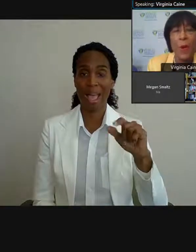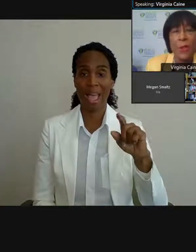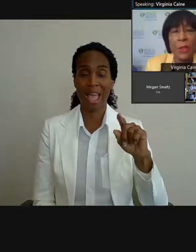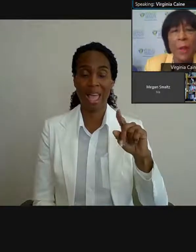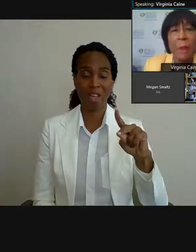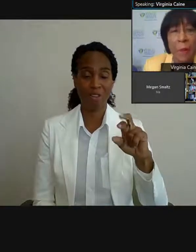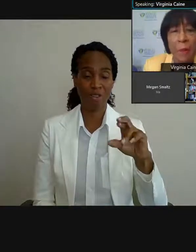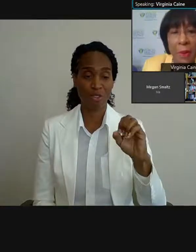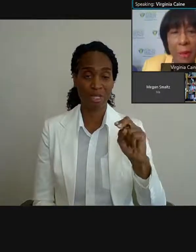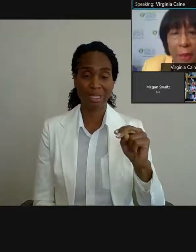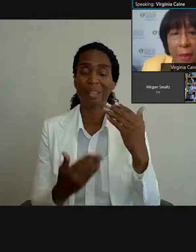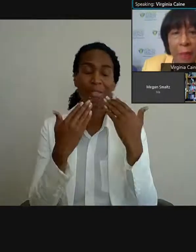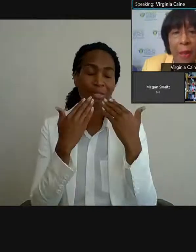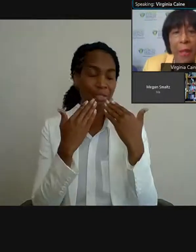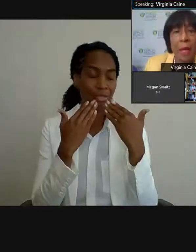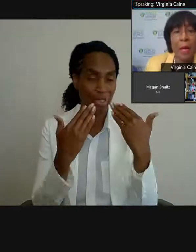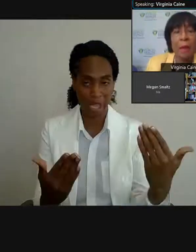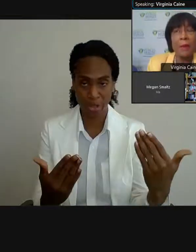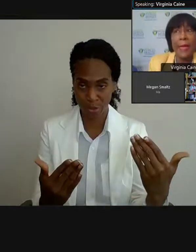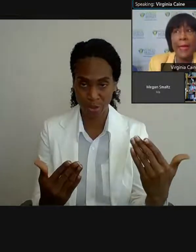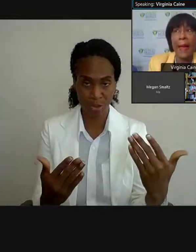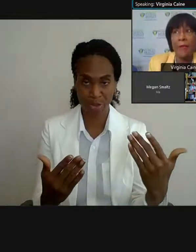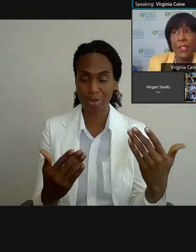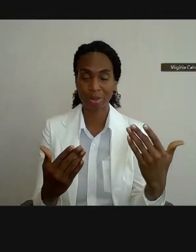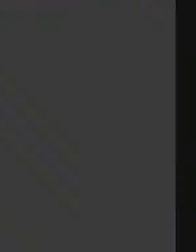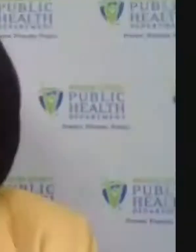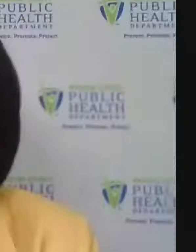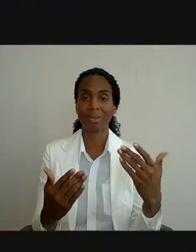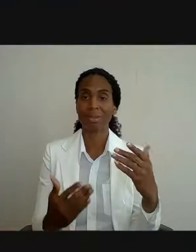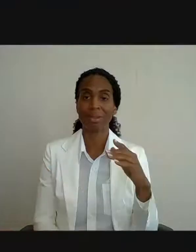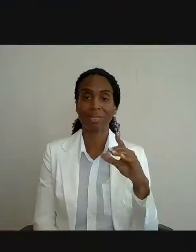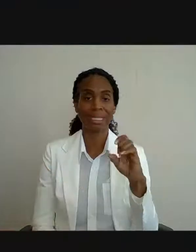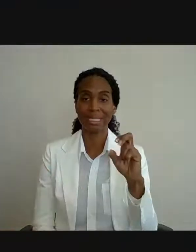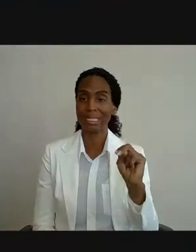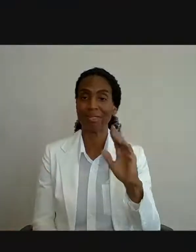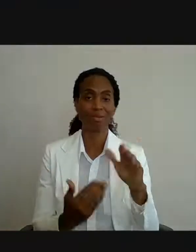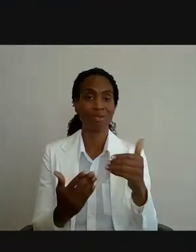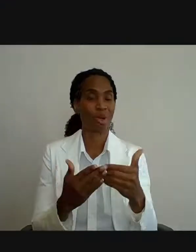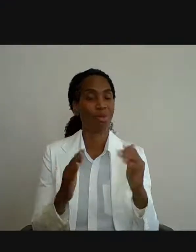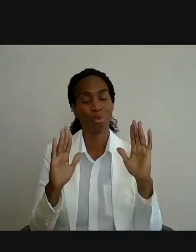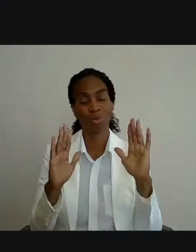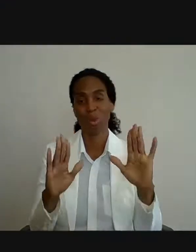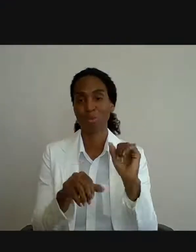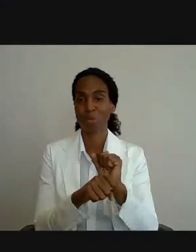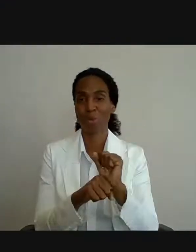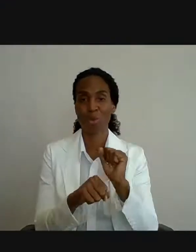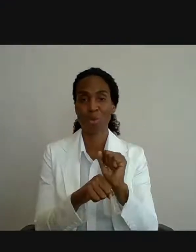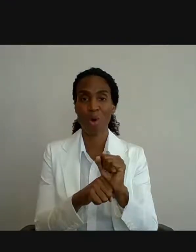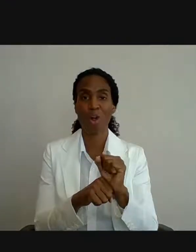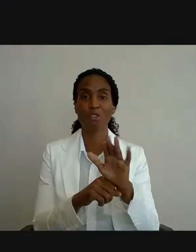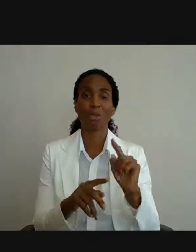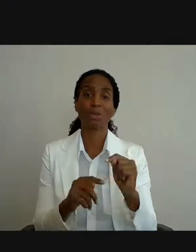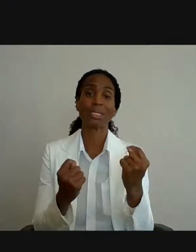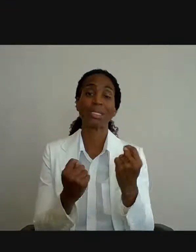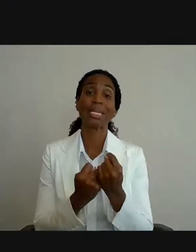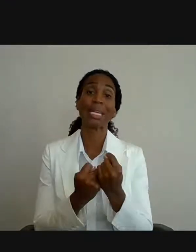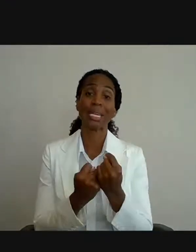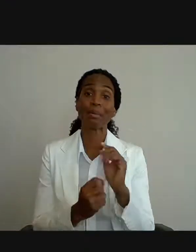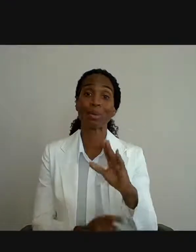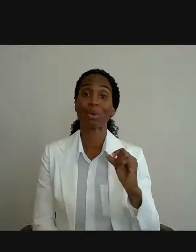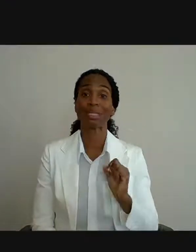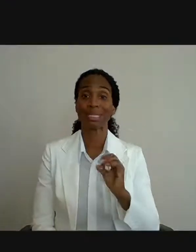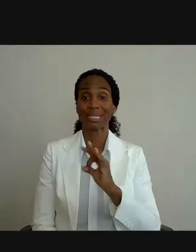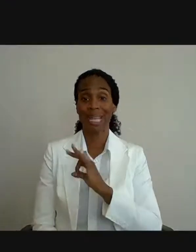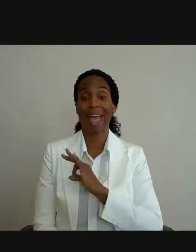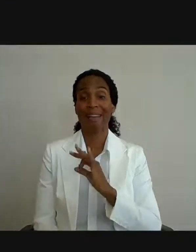thank you personally and publicly, Dean Haverson, for all the incredible work that your team and your faculty